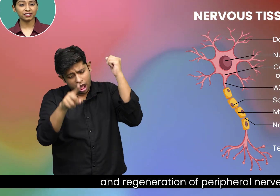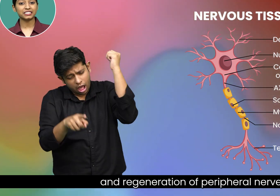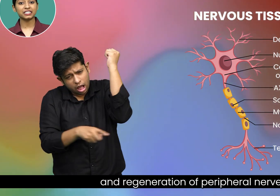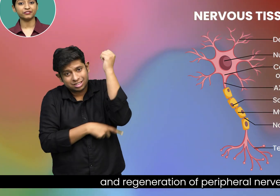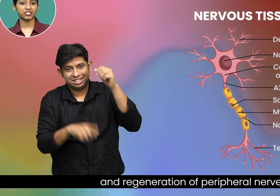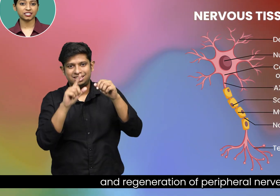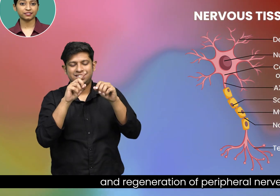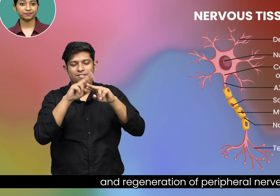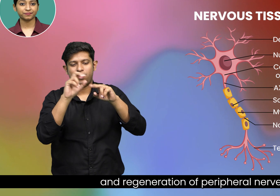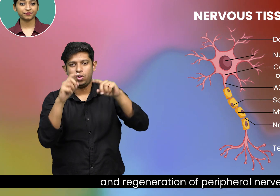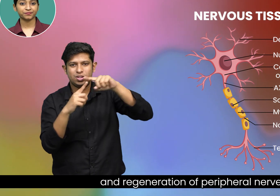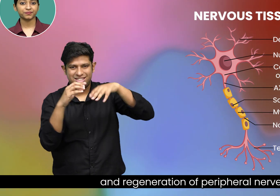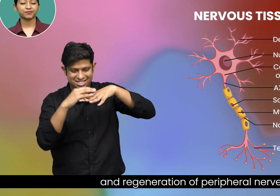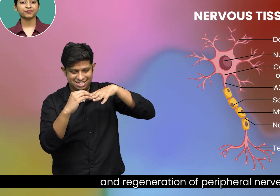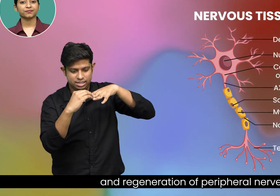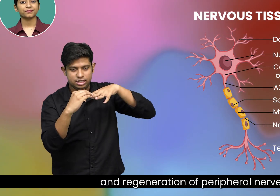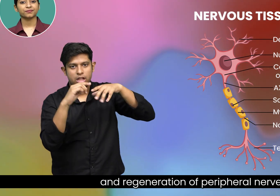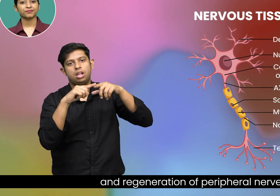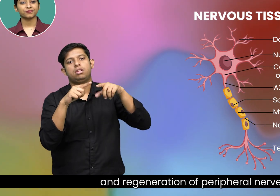peripheral nerves.